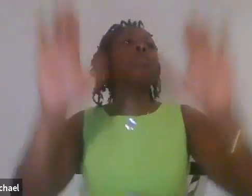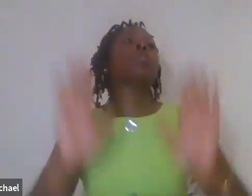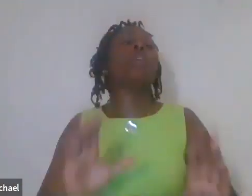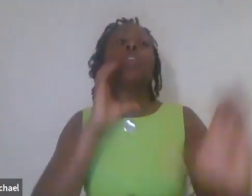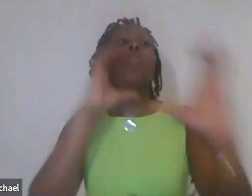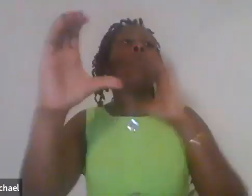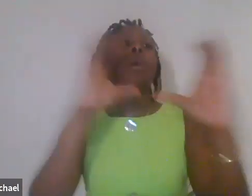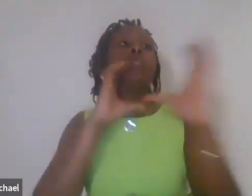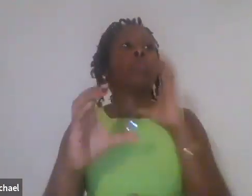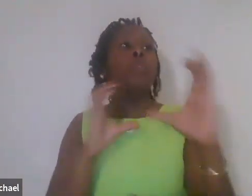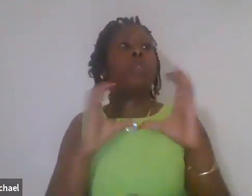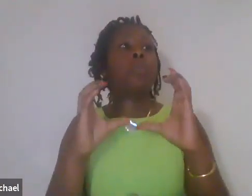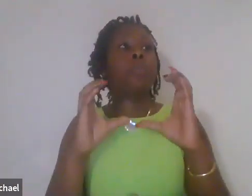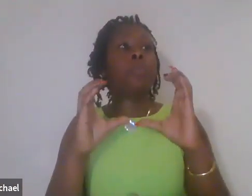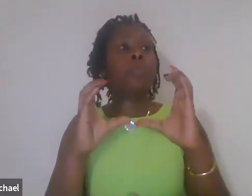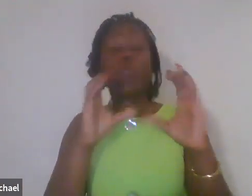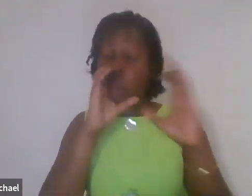Communication is always important.